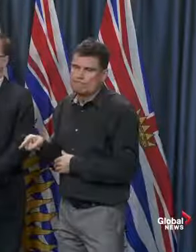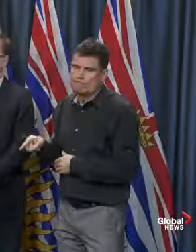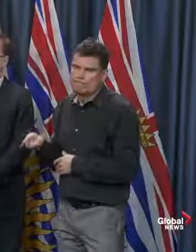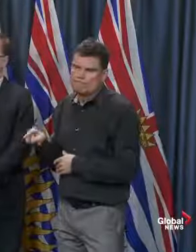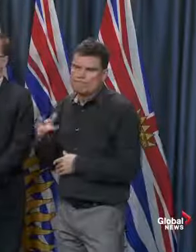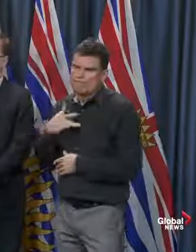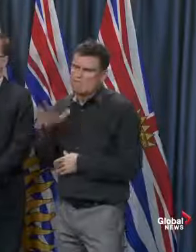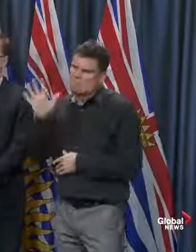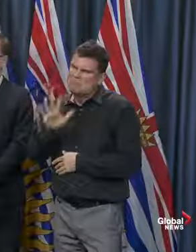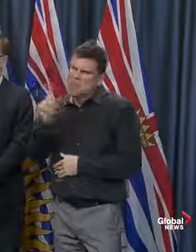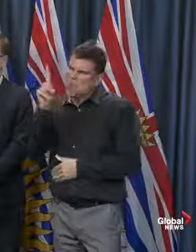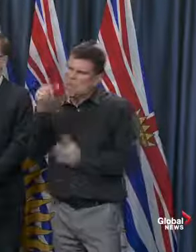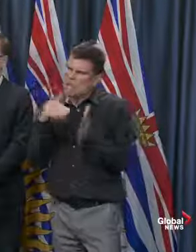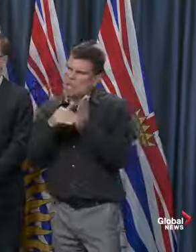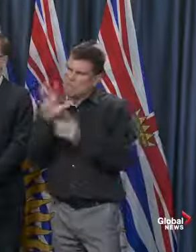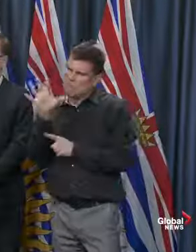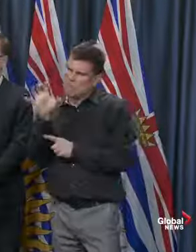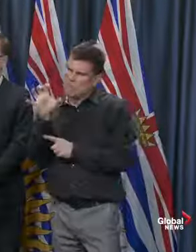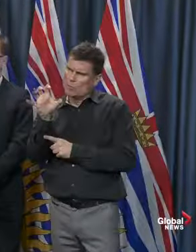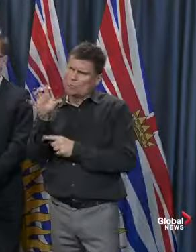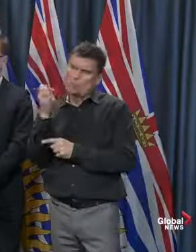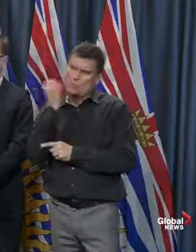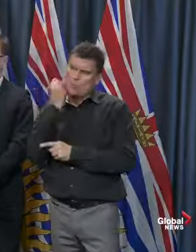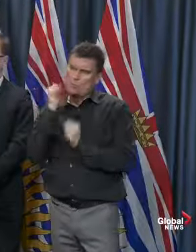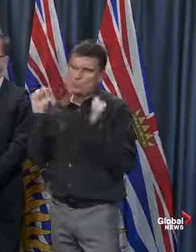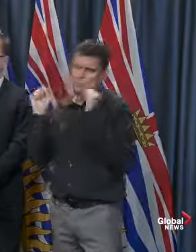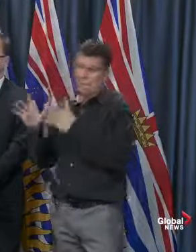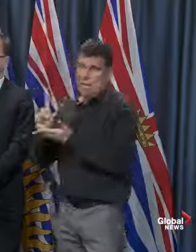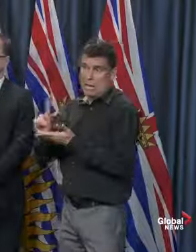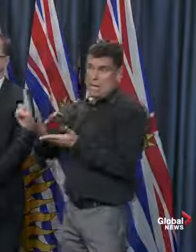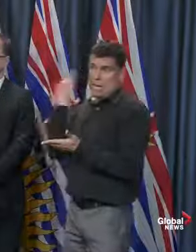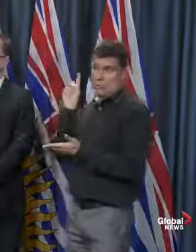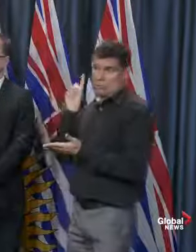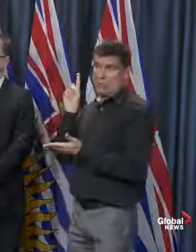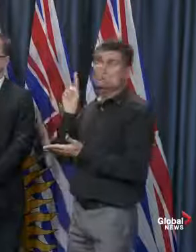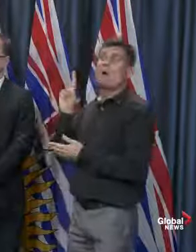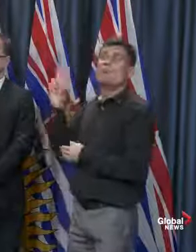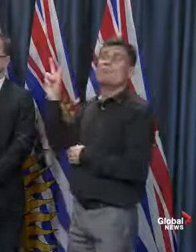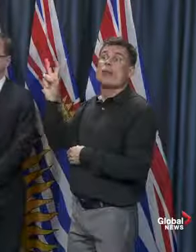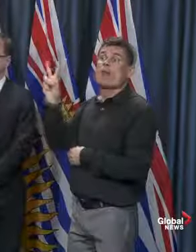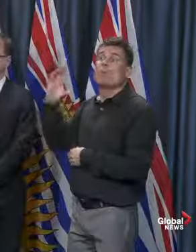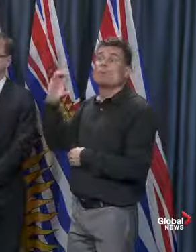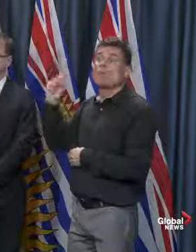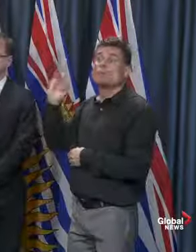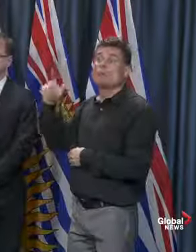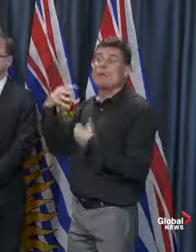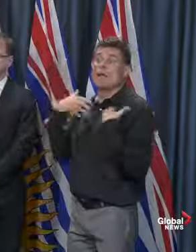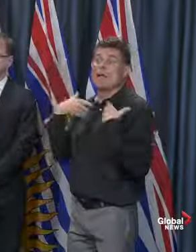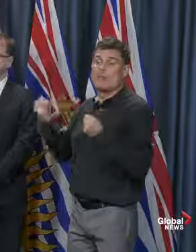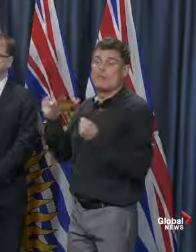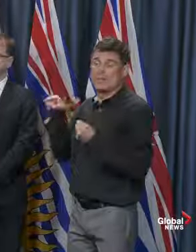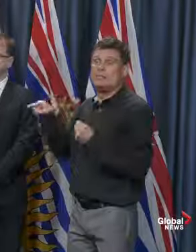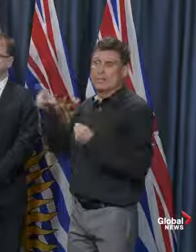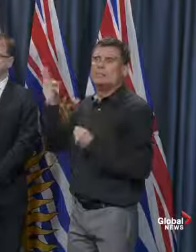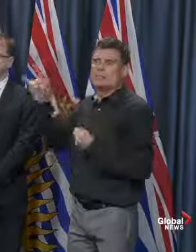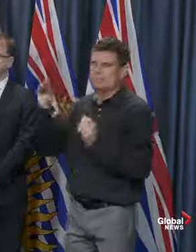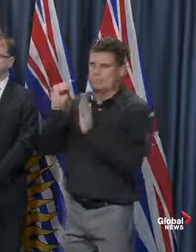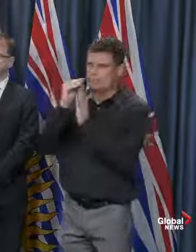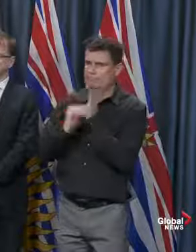last week from Vancouver Coastal Health, and we talked about that because we knew there was one person who had attended